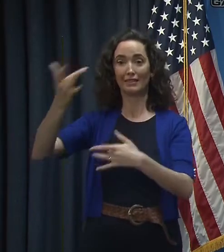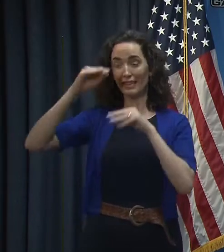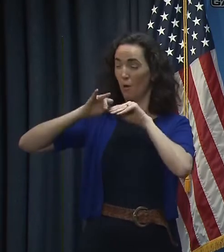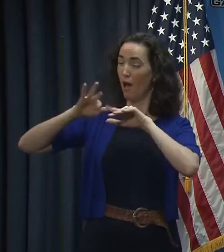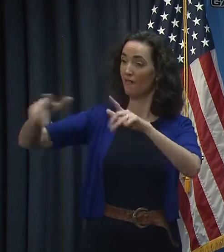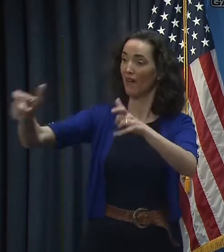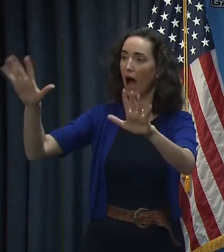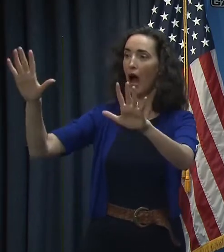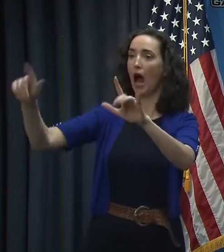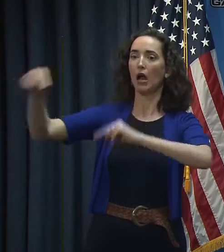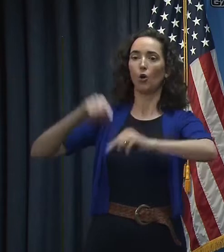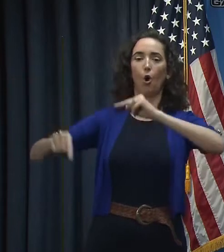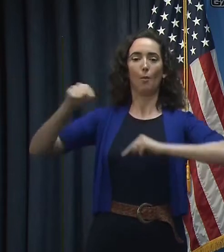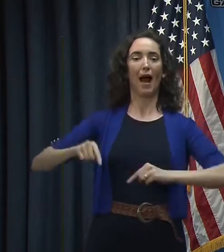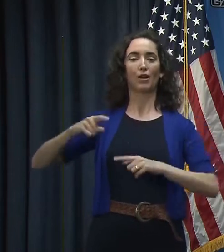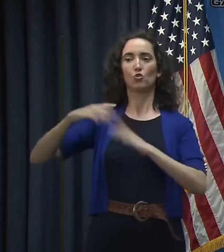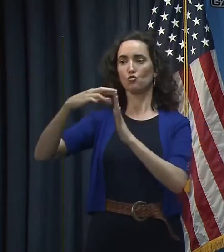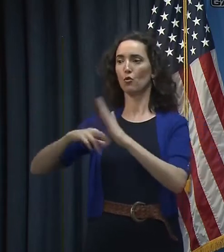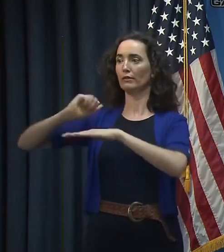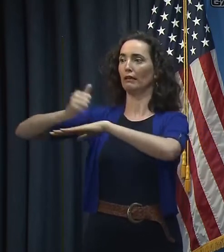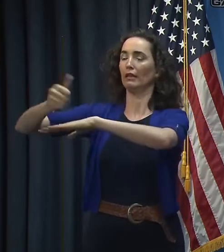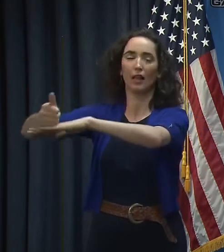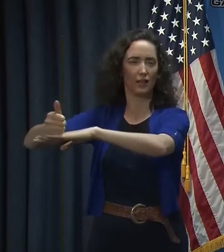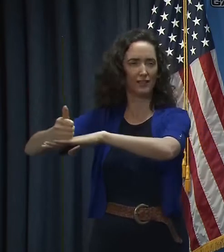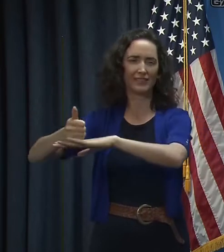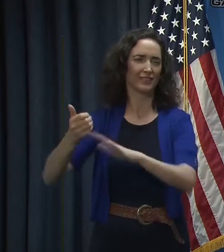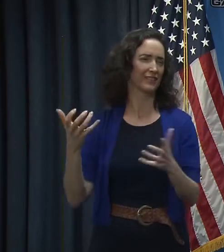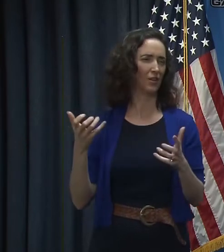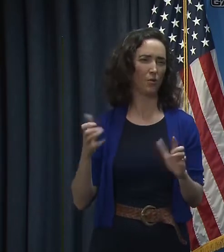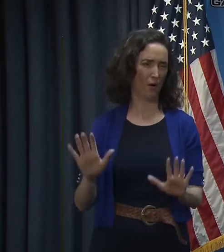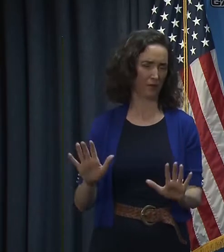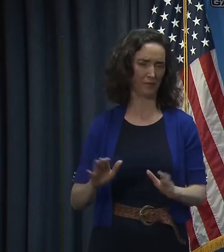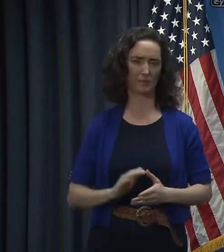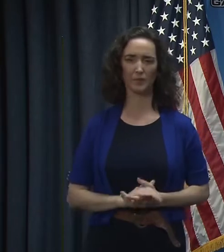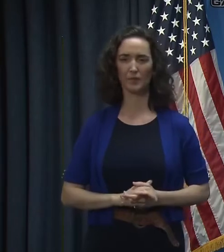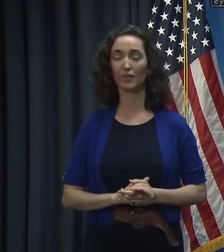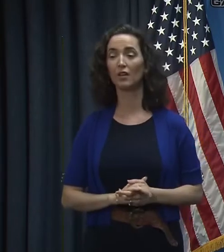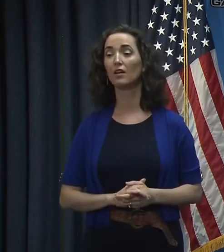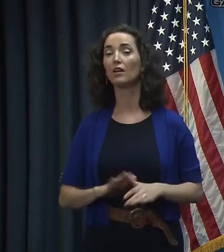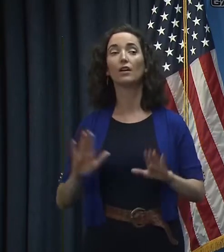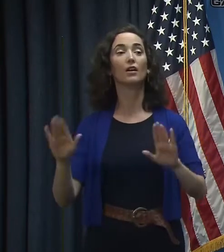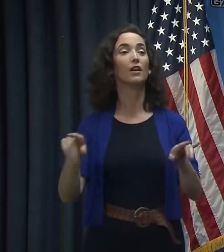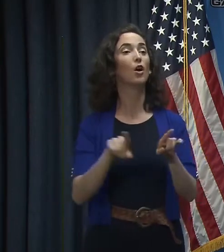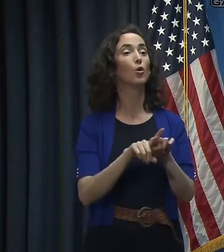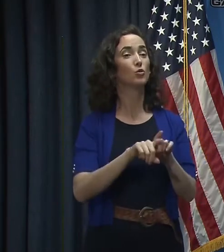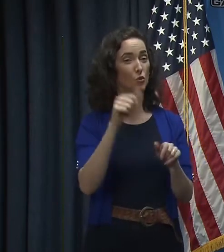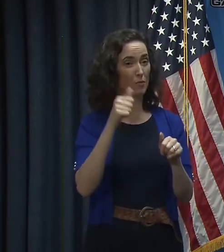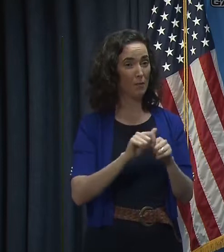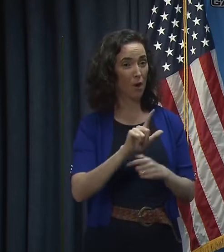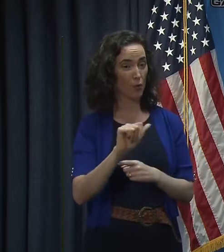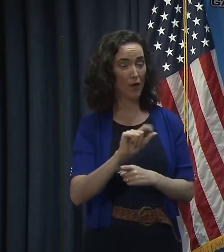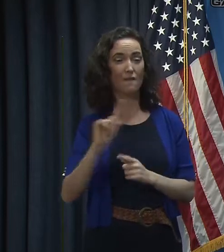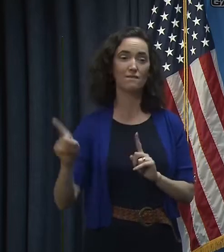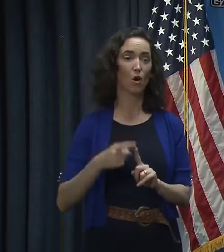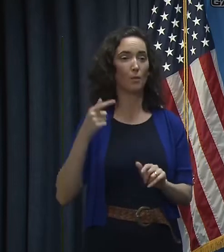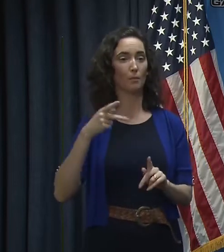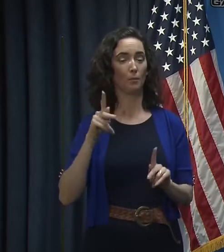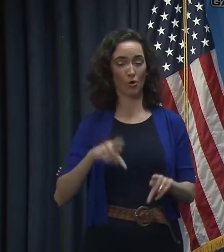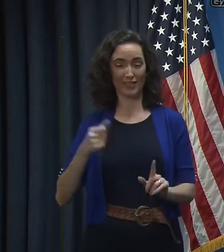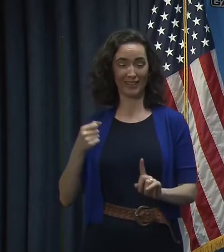go. I'd also ask people to remember that Louisiana had its first confirmed case on March the 9th.